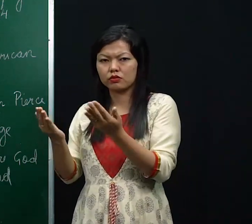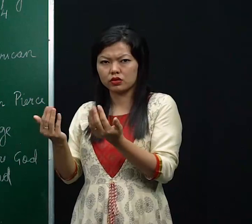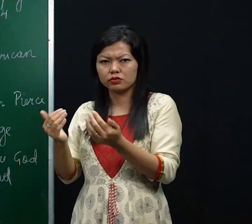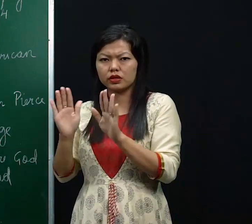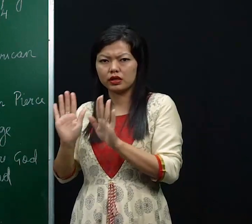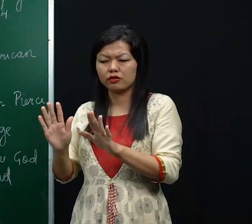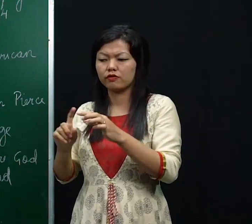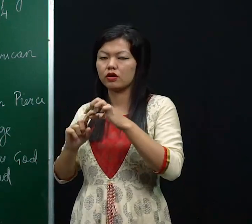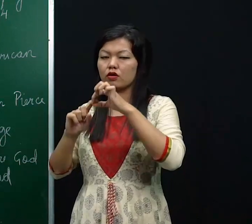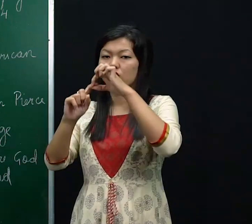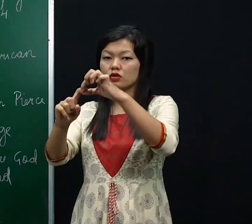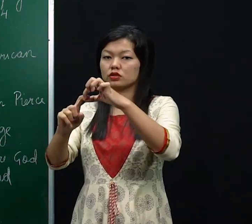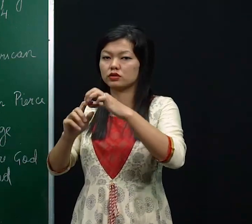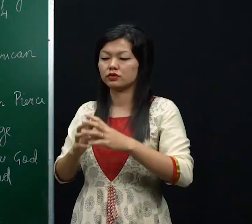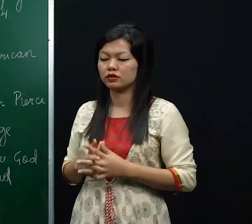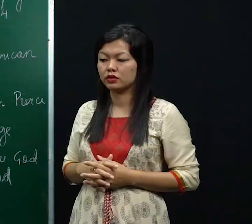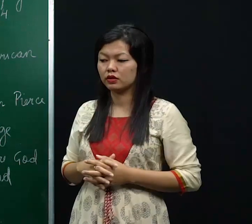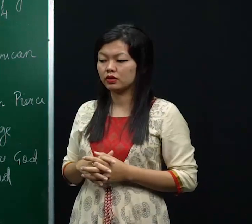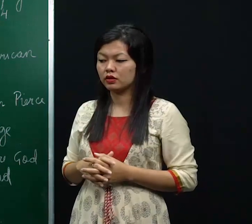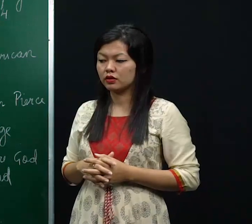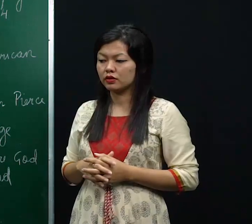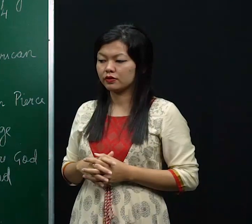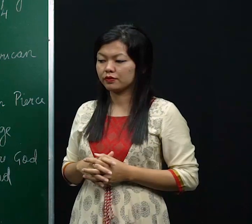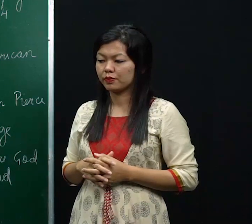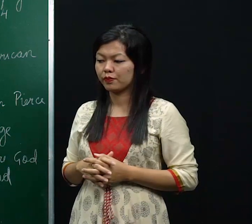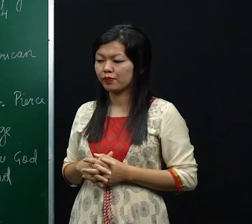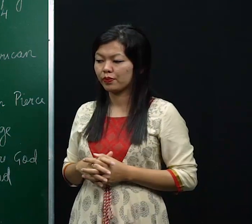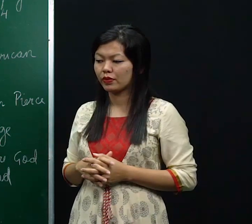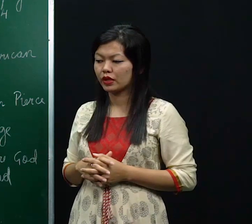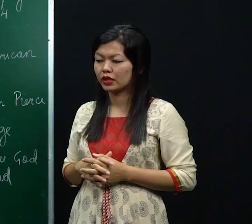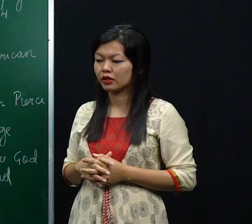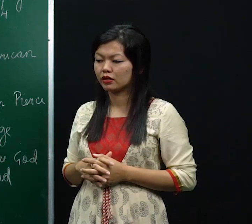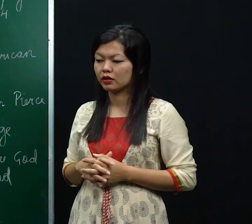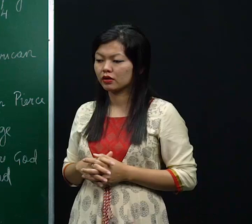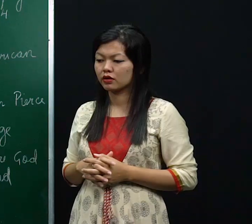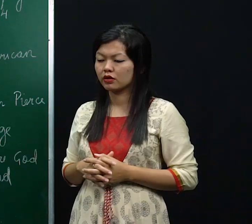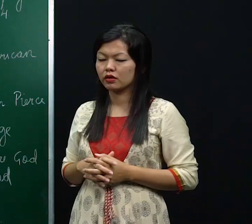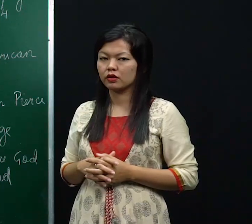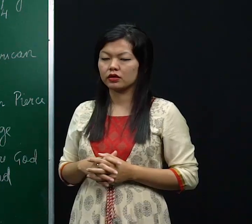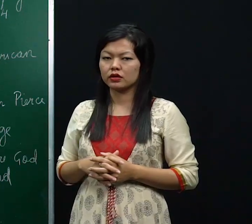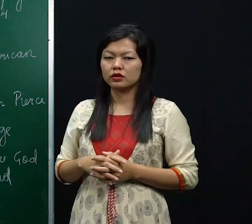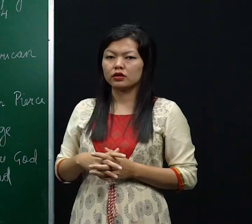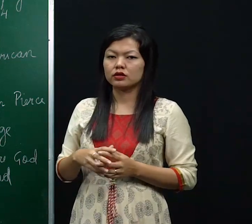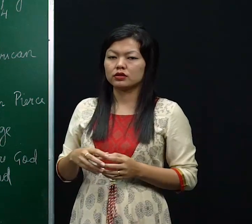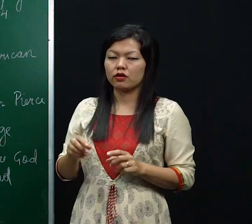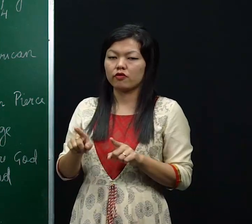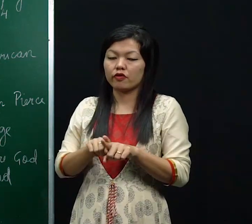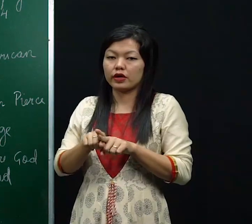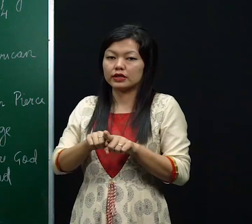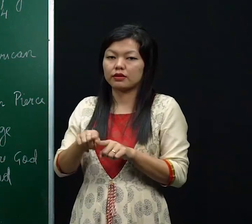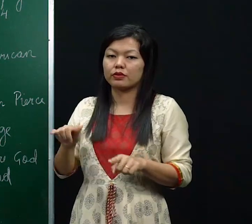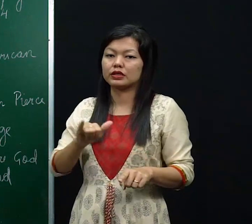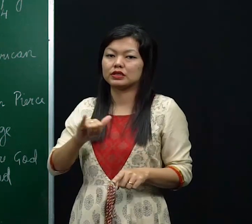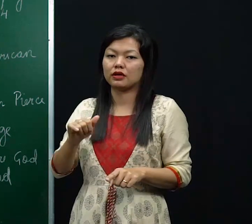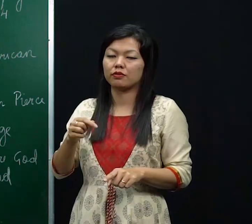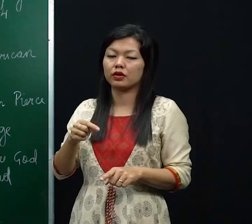sometimes. But even in these trying moments, you never got any slight idea to sell your parents, right? So the same thing,